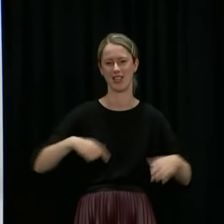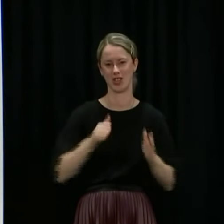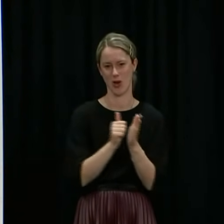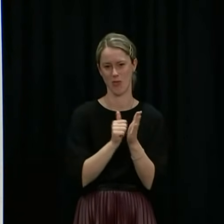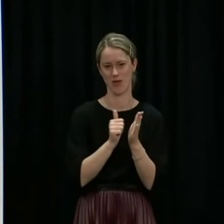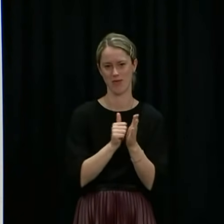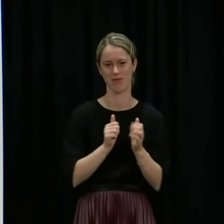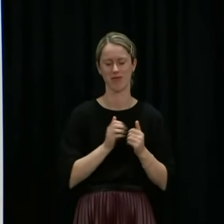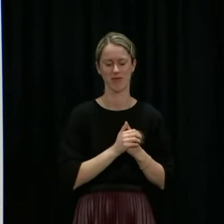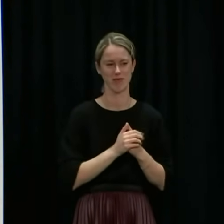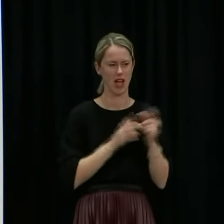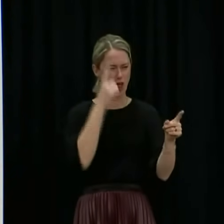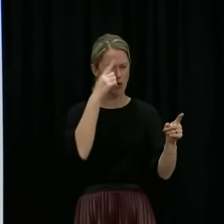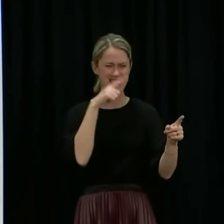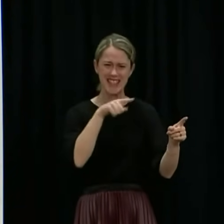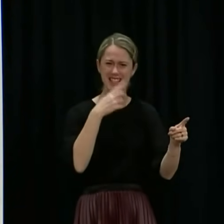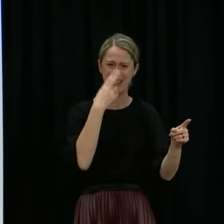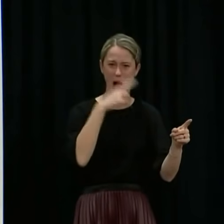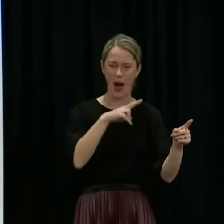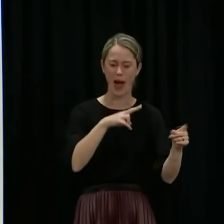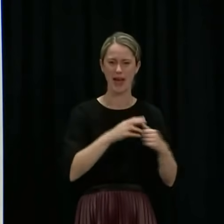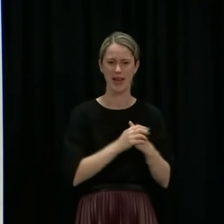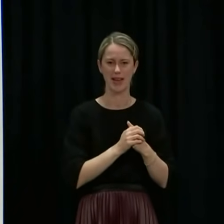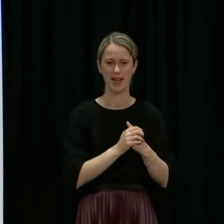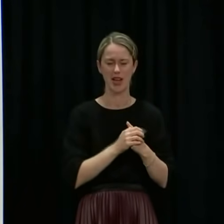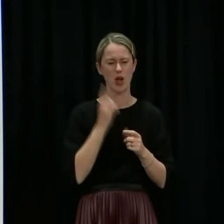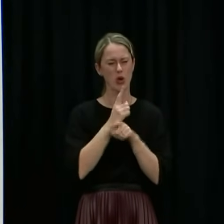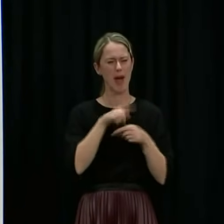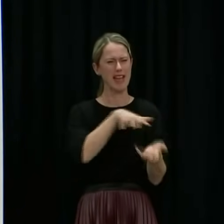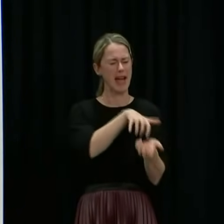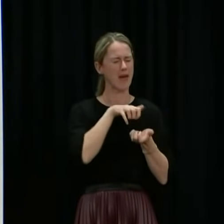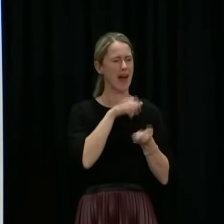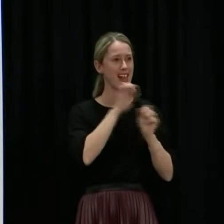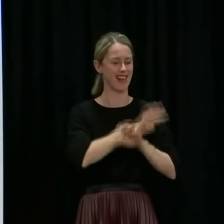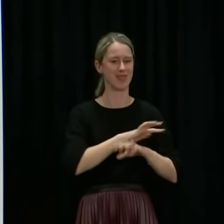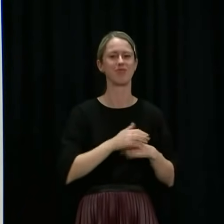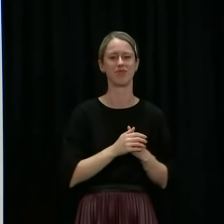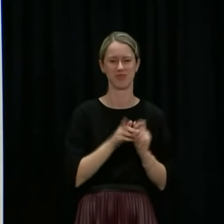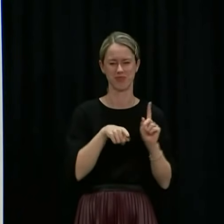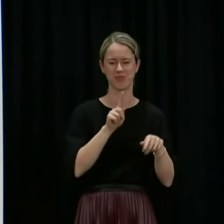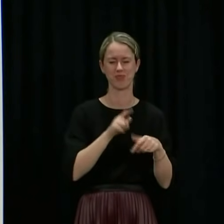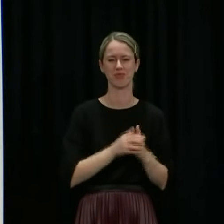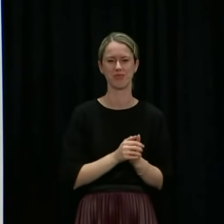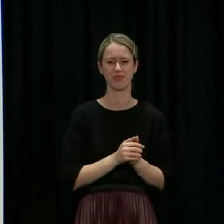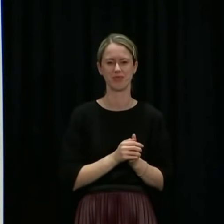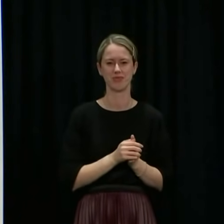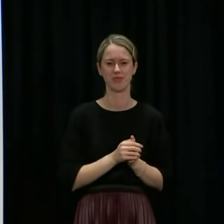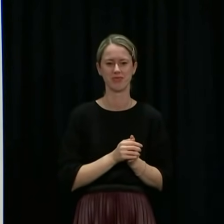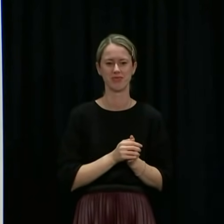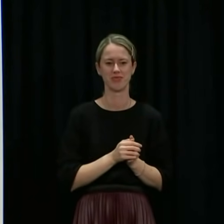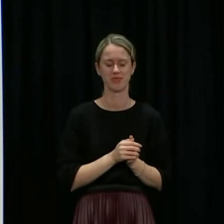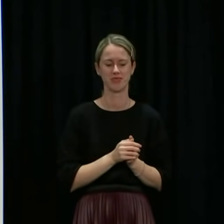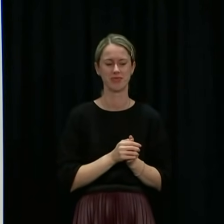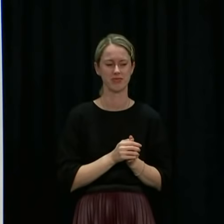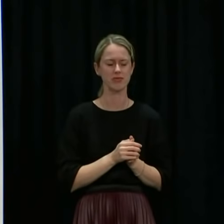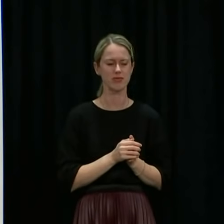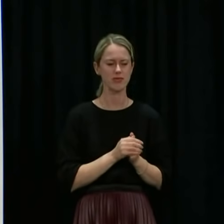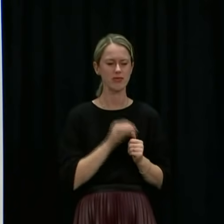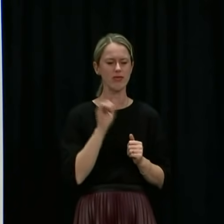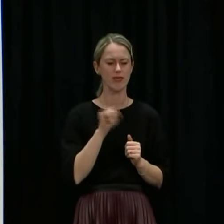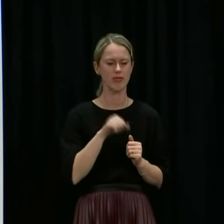Right. I thought you said Thai. I thought I was thinking of a takeaway. Sorry. Yes, there